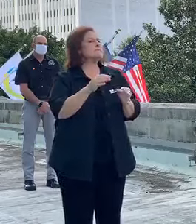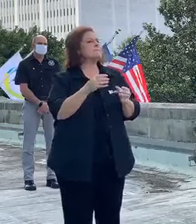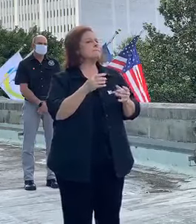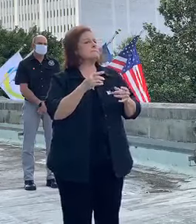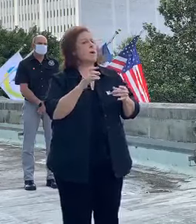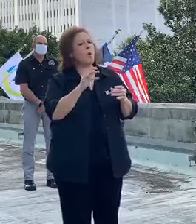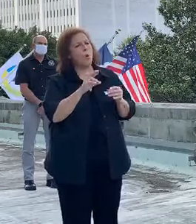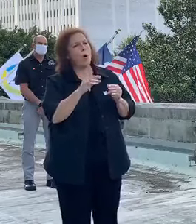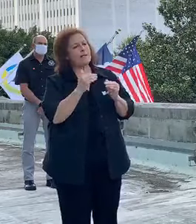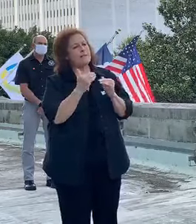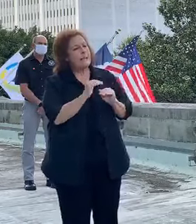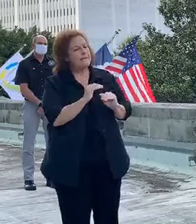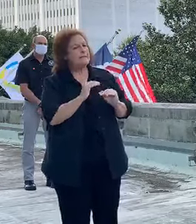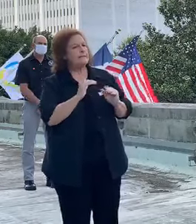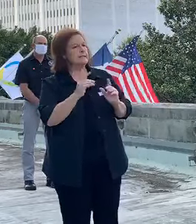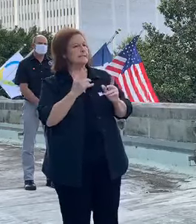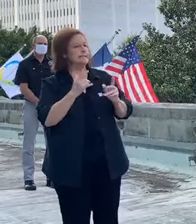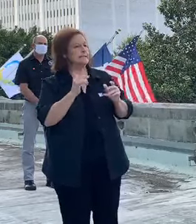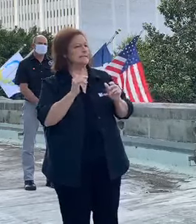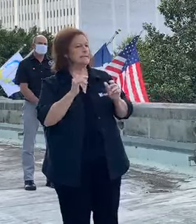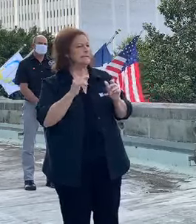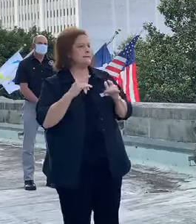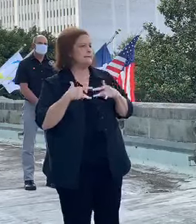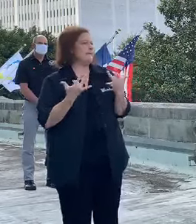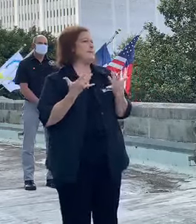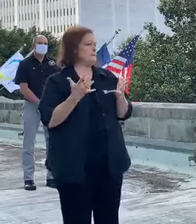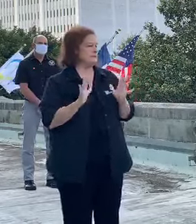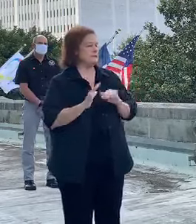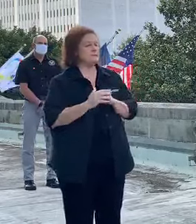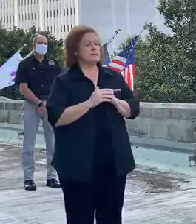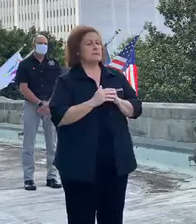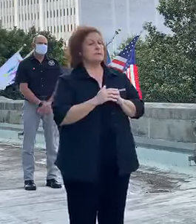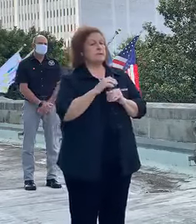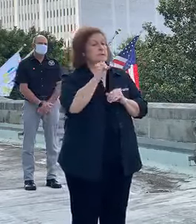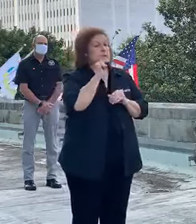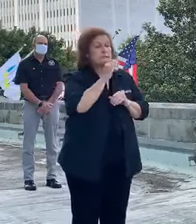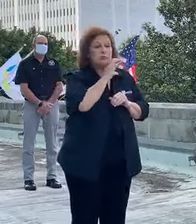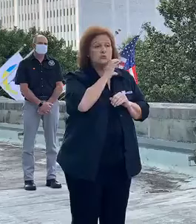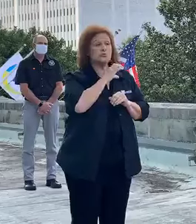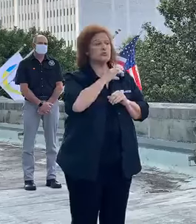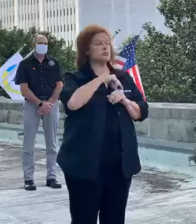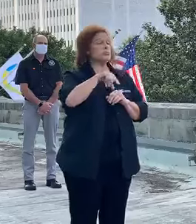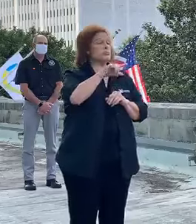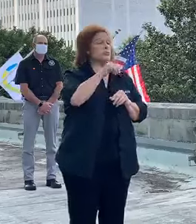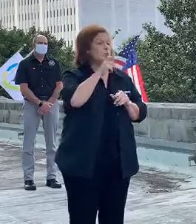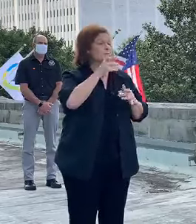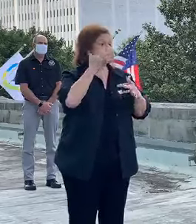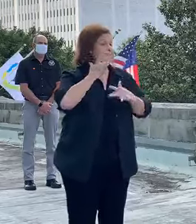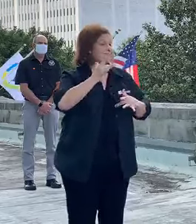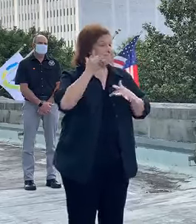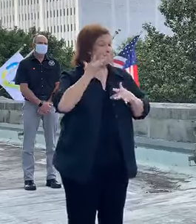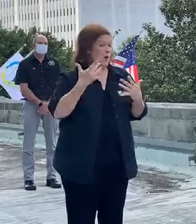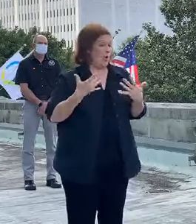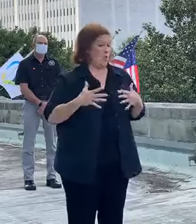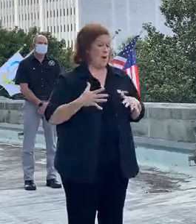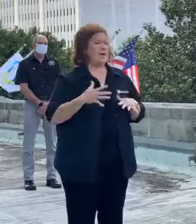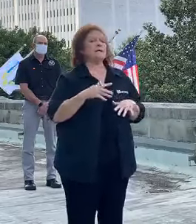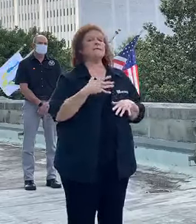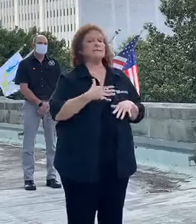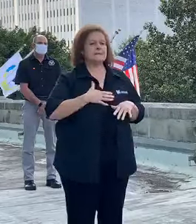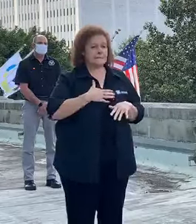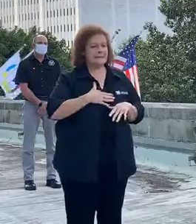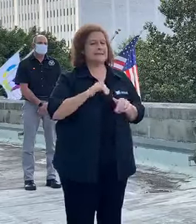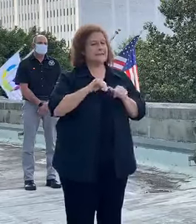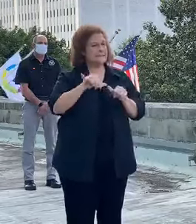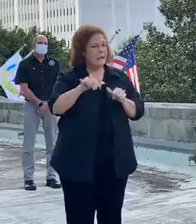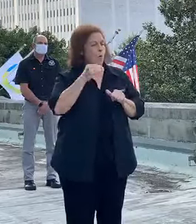on a limited basis. Again, our seniors and people with serious medical conditions should continue to do so,